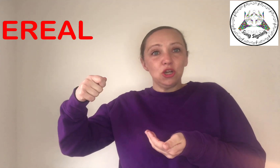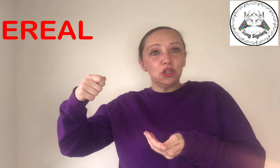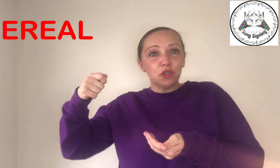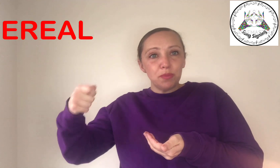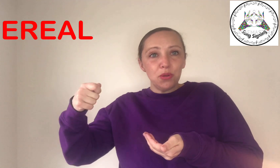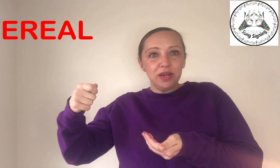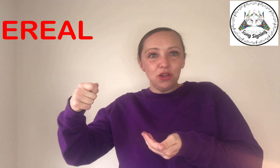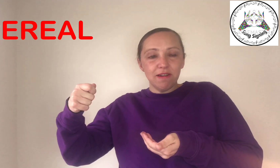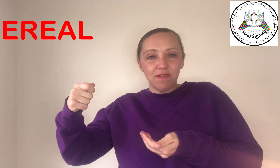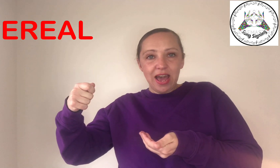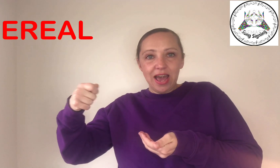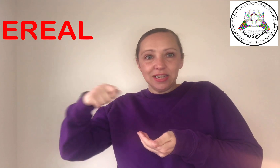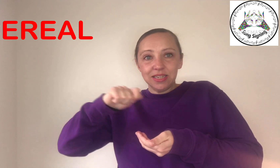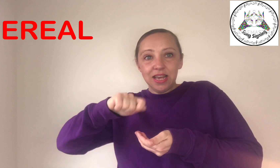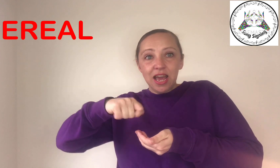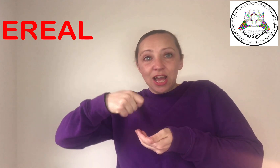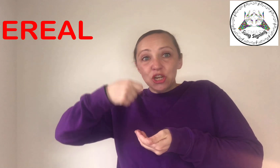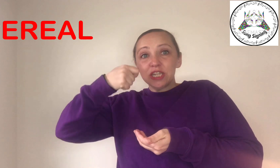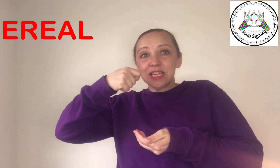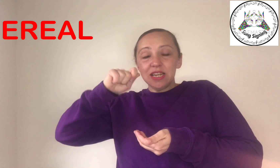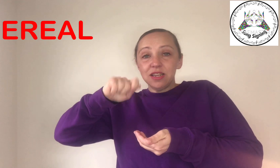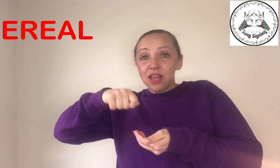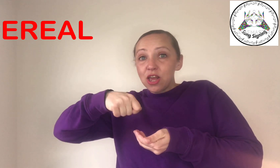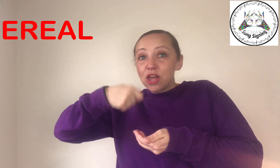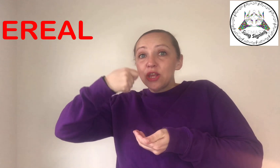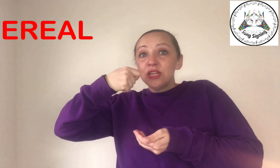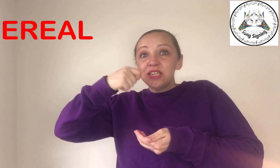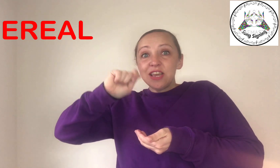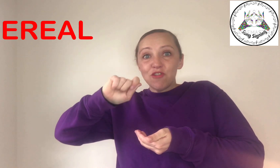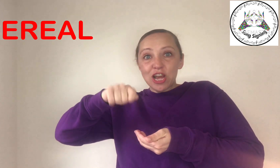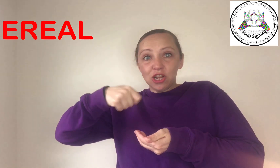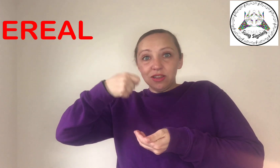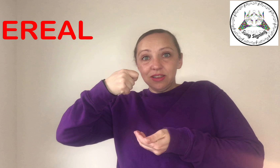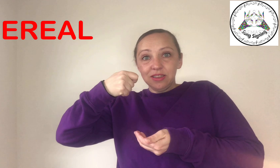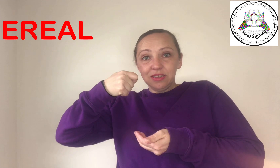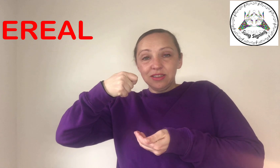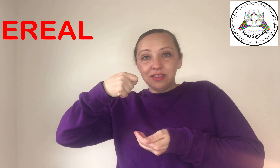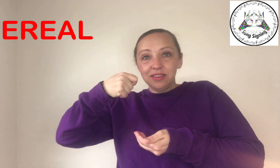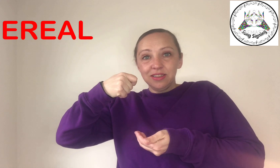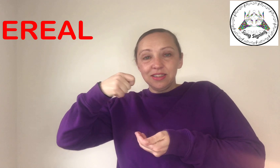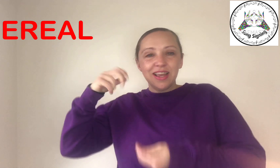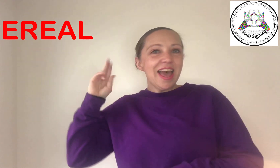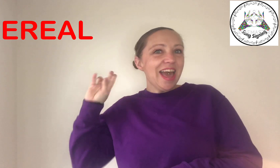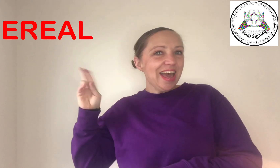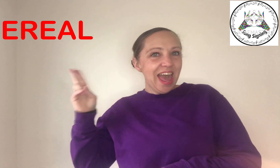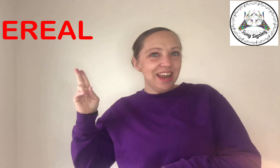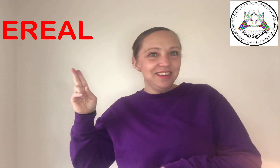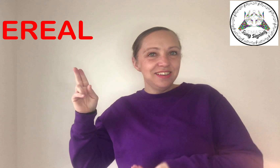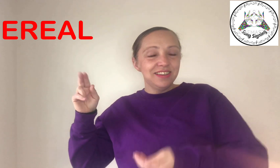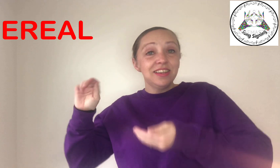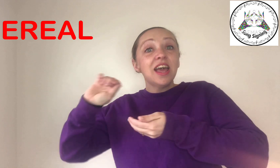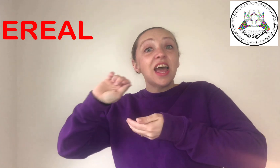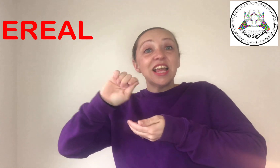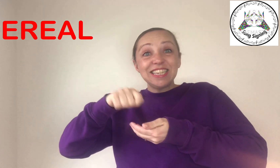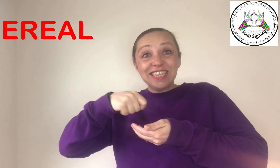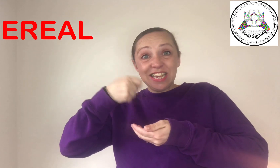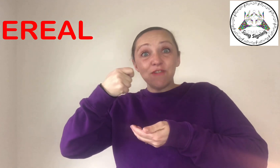got your spoon in your other hand. And you're just gonna, cereal. Again,